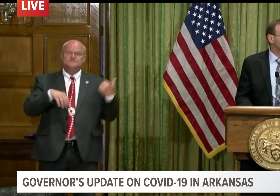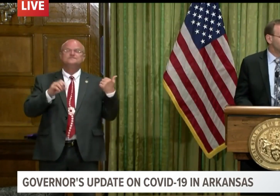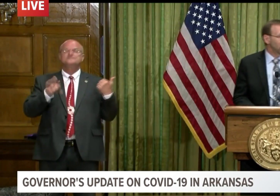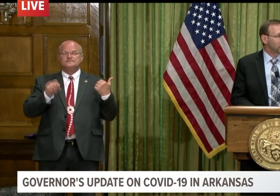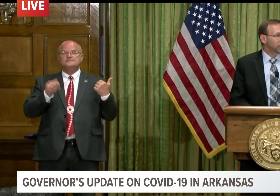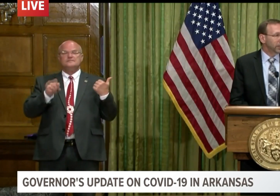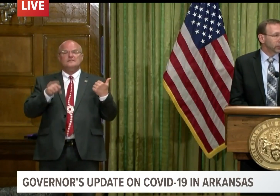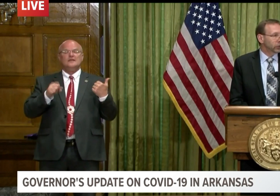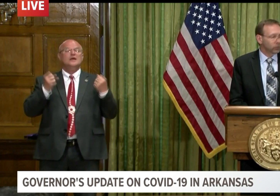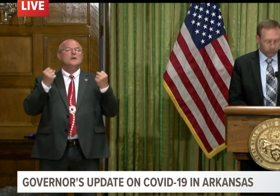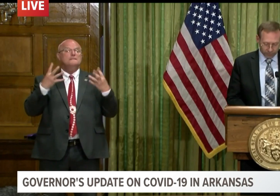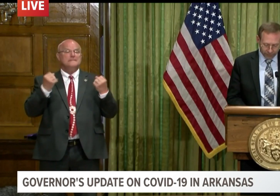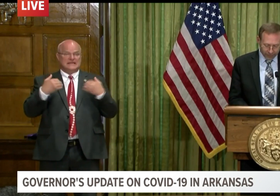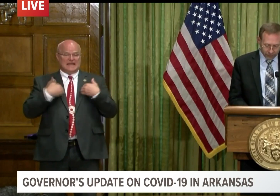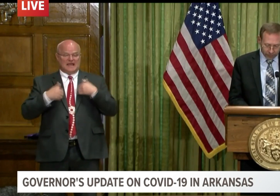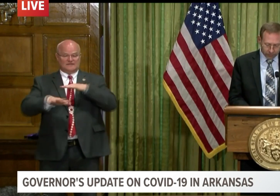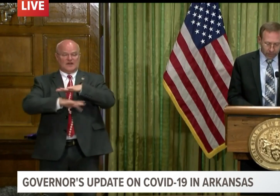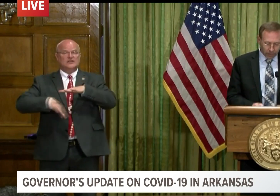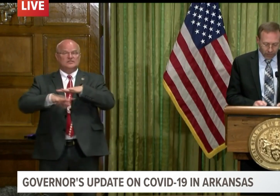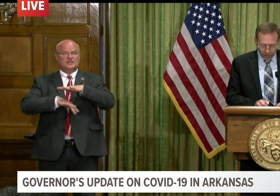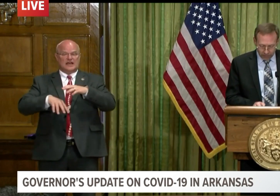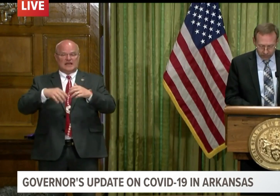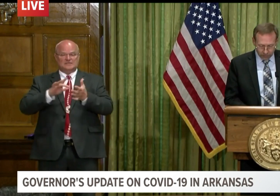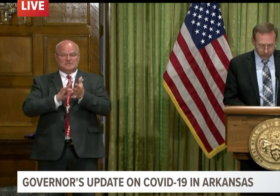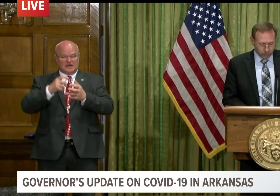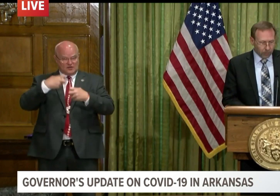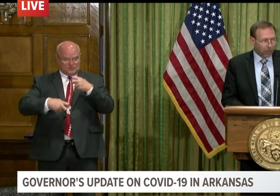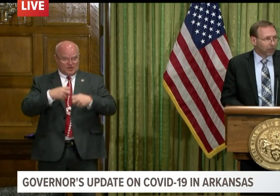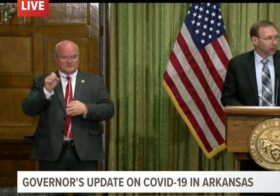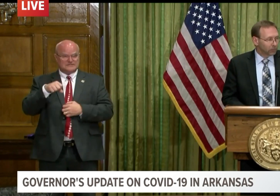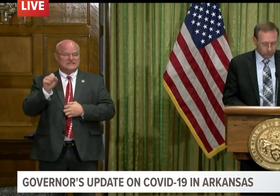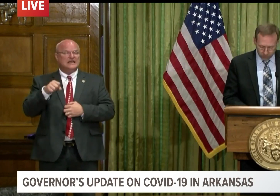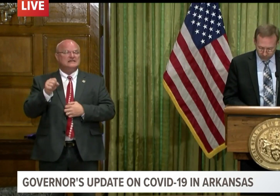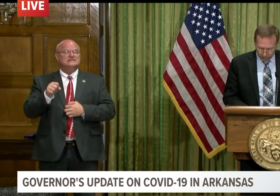Yes, many do. In fact,